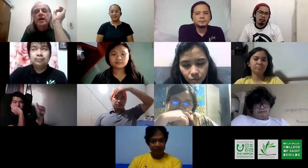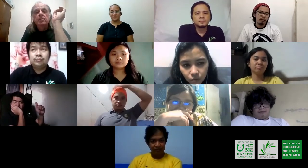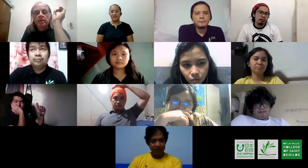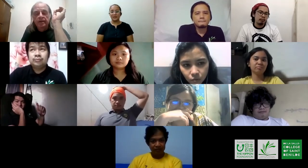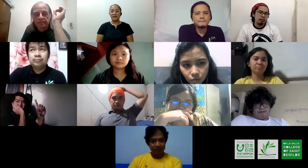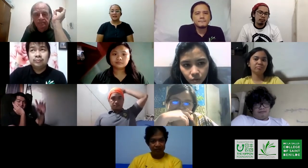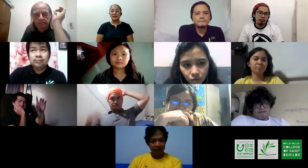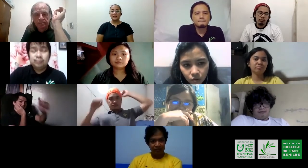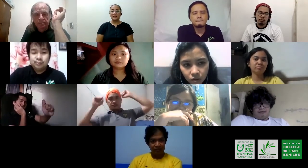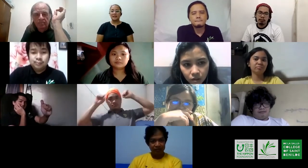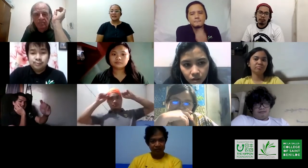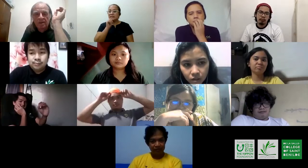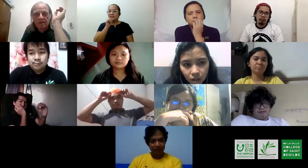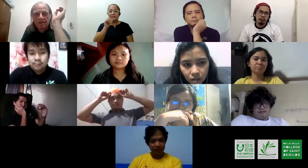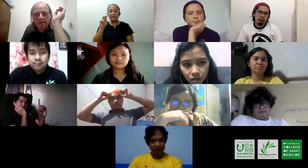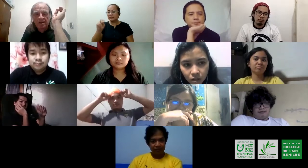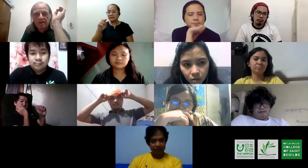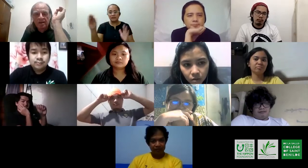the vocabulary.